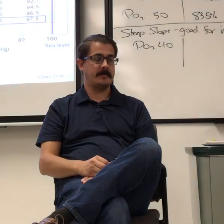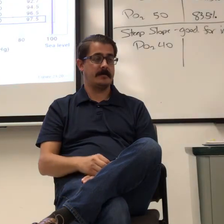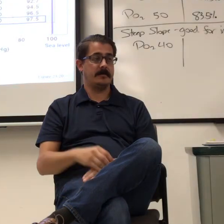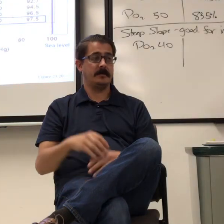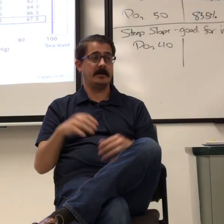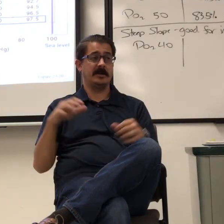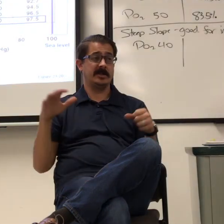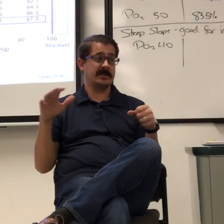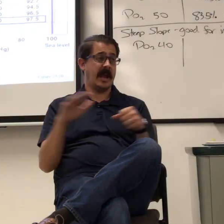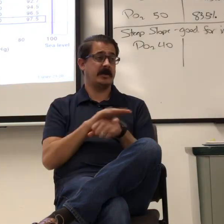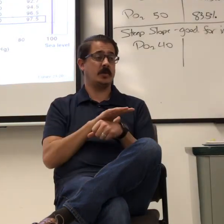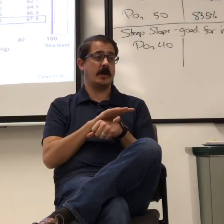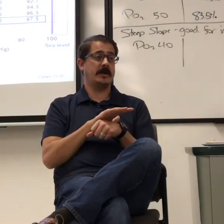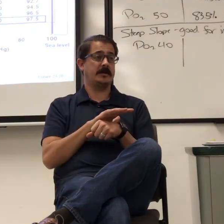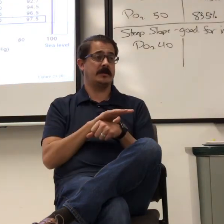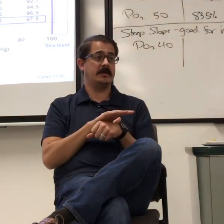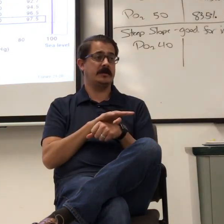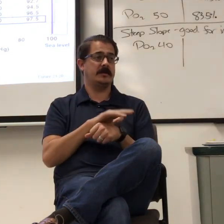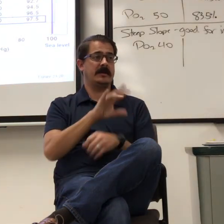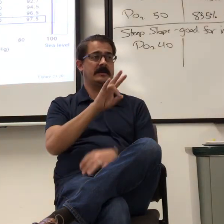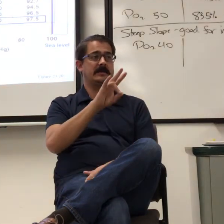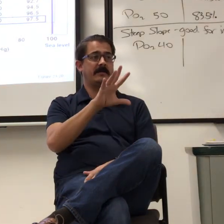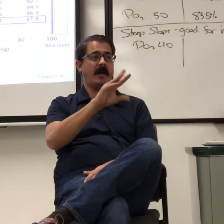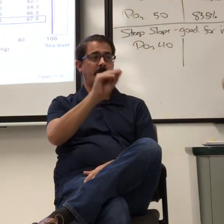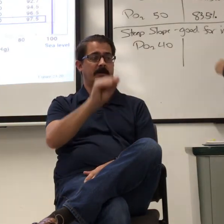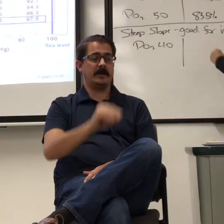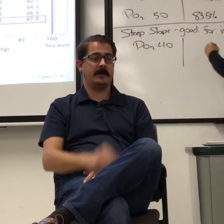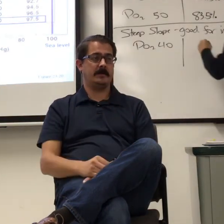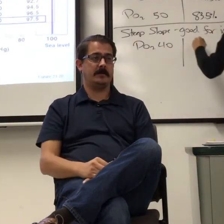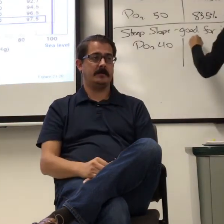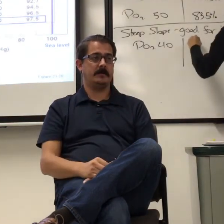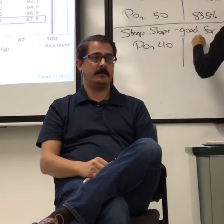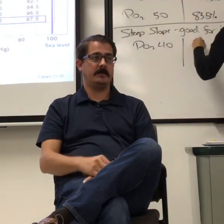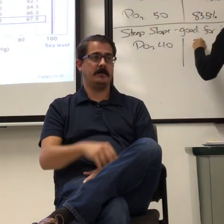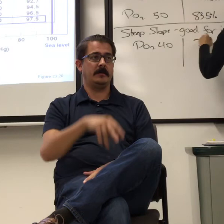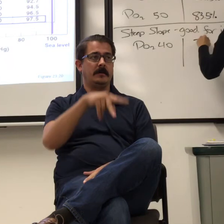saturation is 75%.